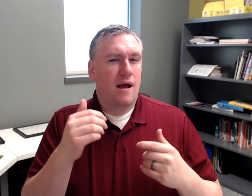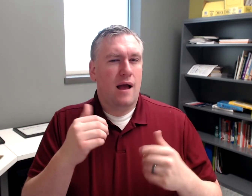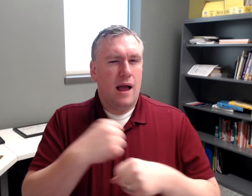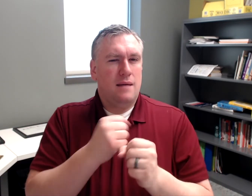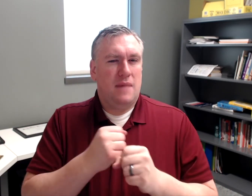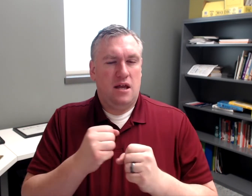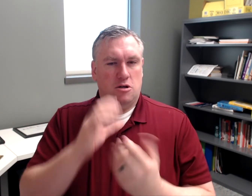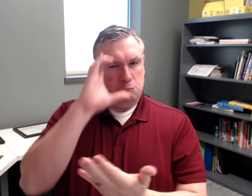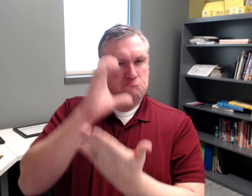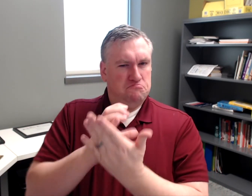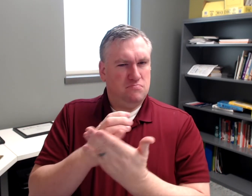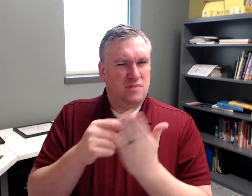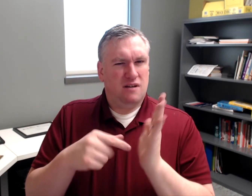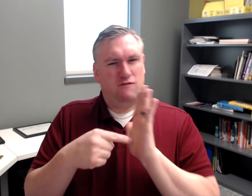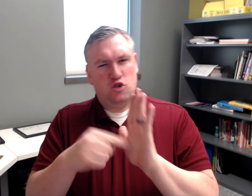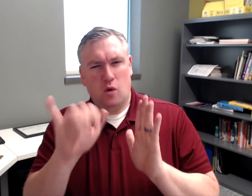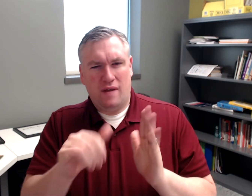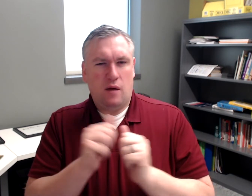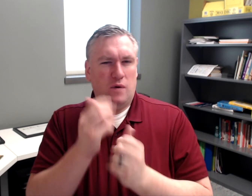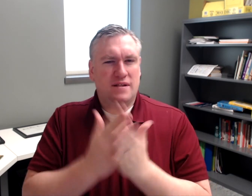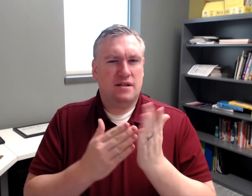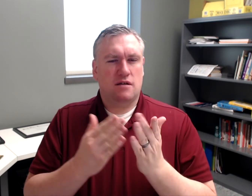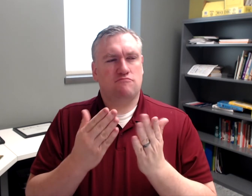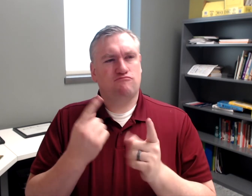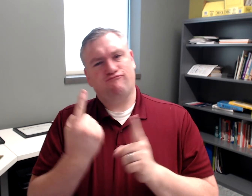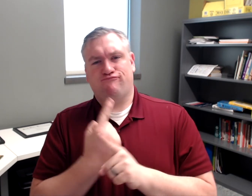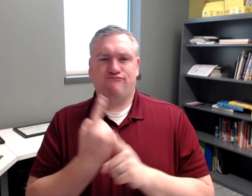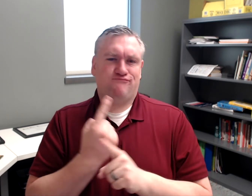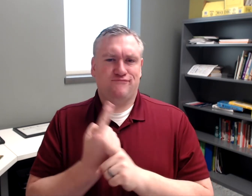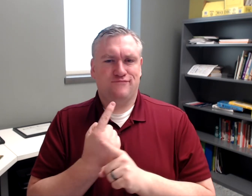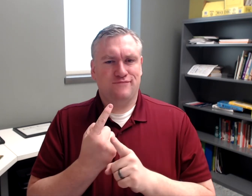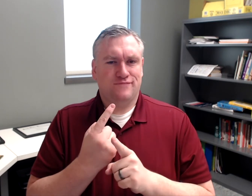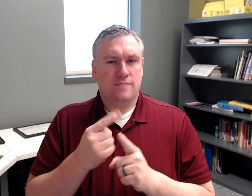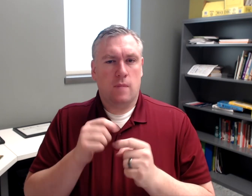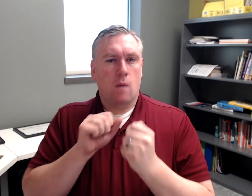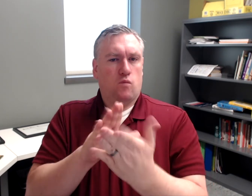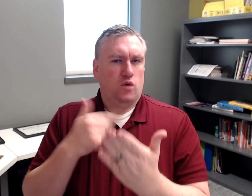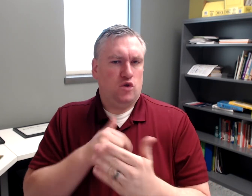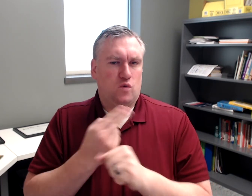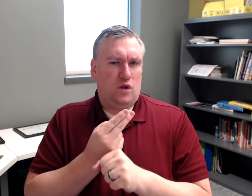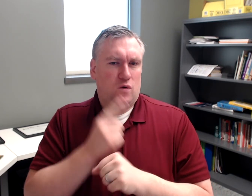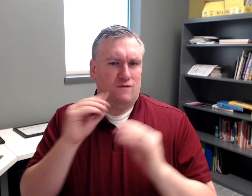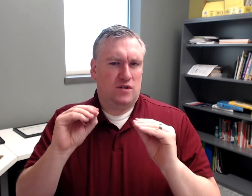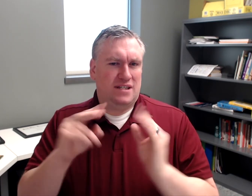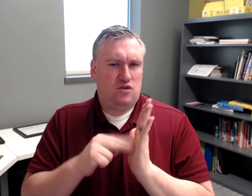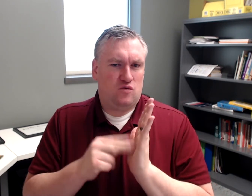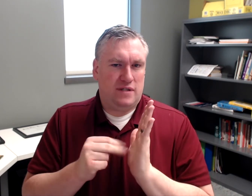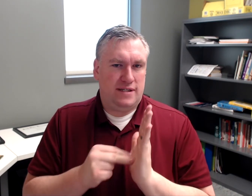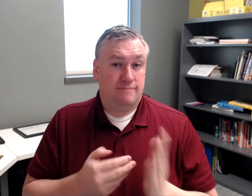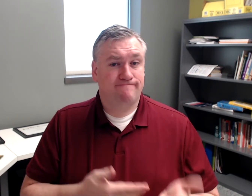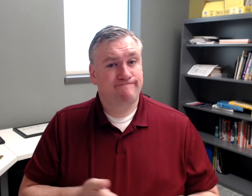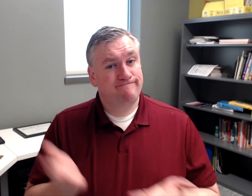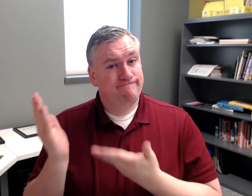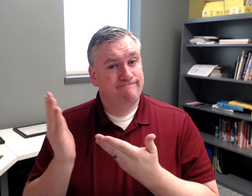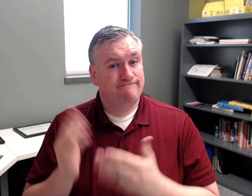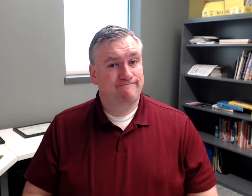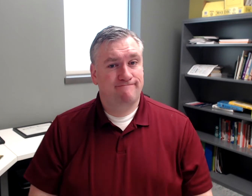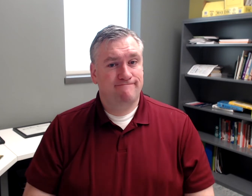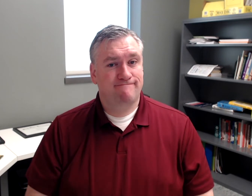around. I've made a picture to kind of show what that looks like and using some of the common regular approaches. Here's